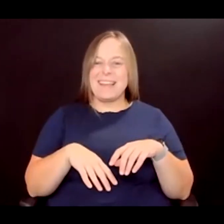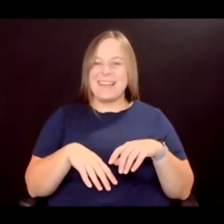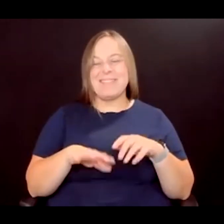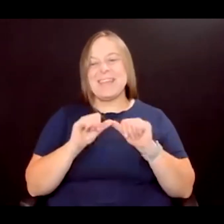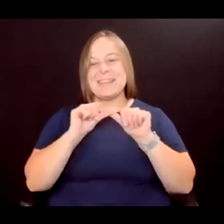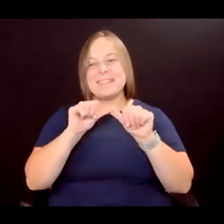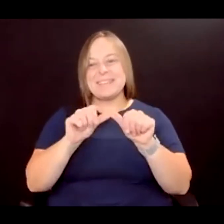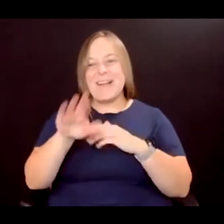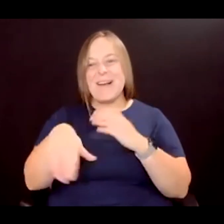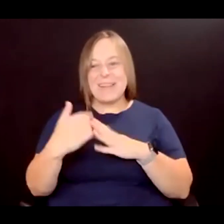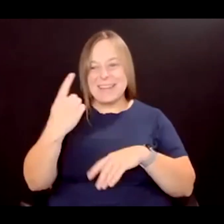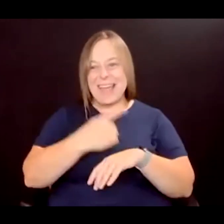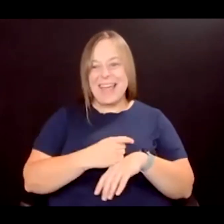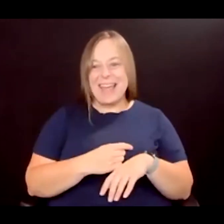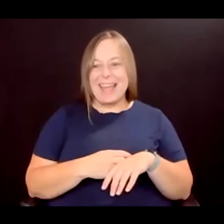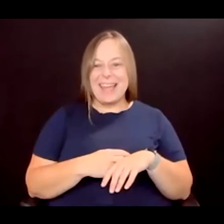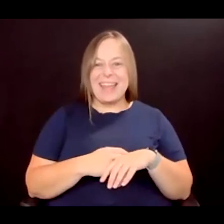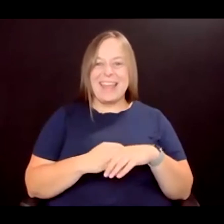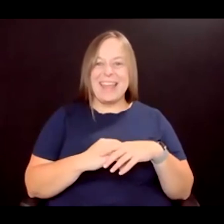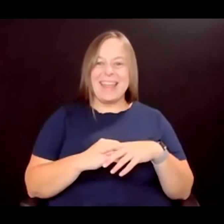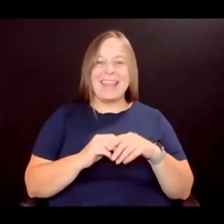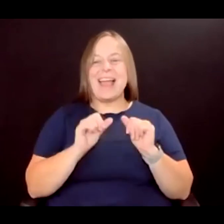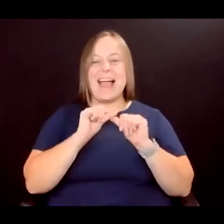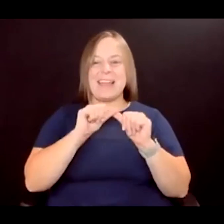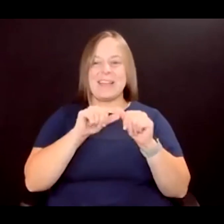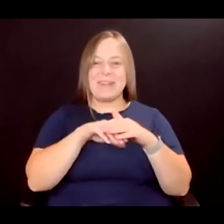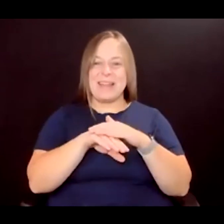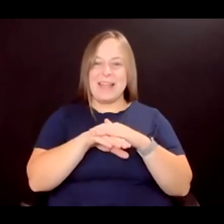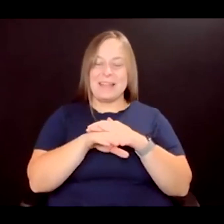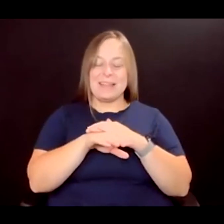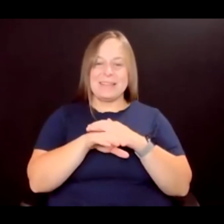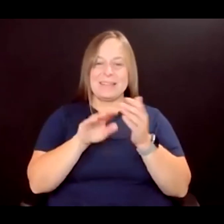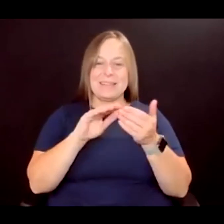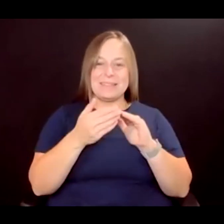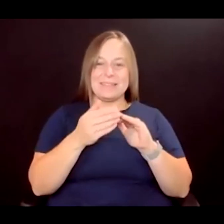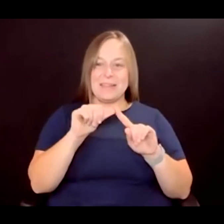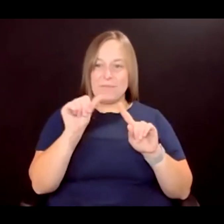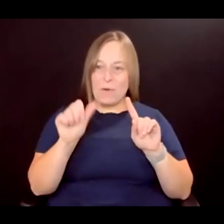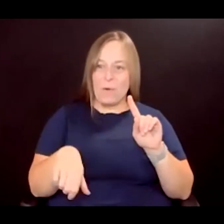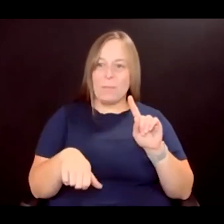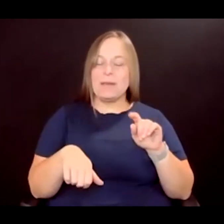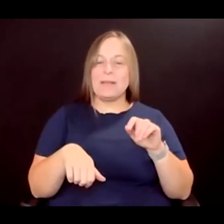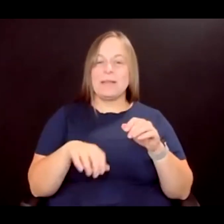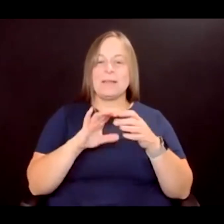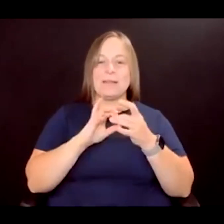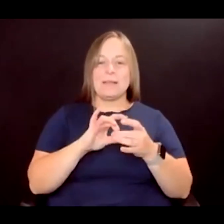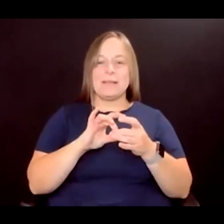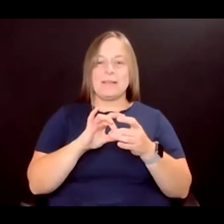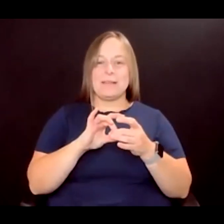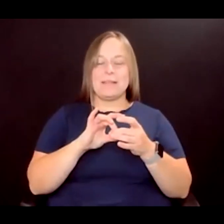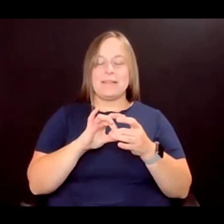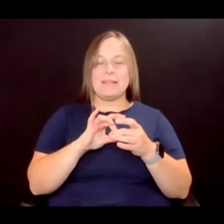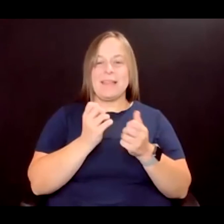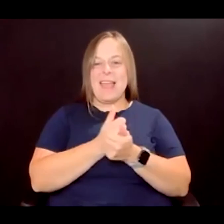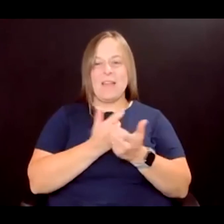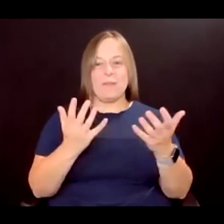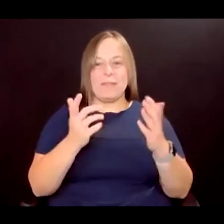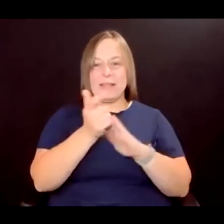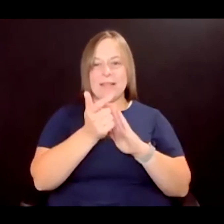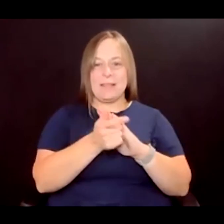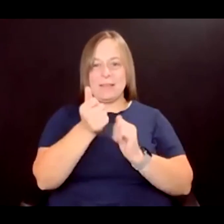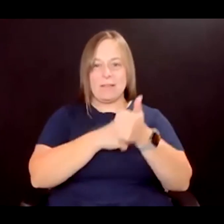that very, very clear. When we get to a subset of the disabled community, people who are LGBTQ, and you're